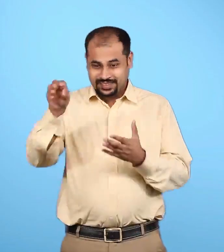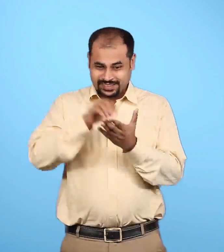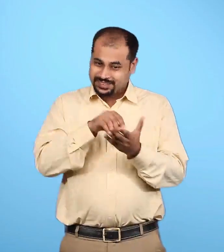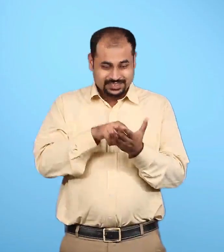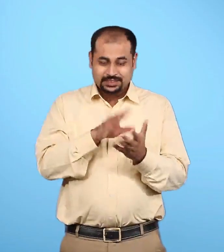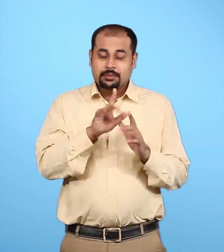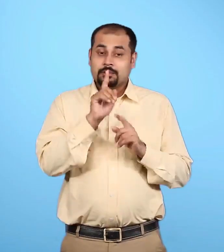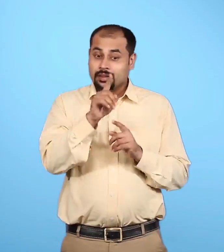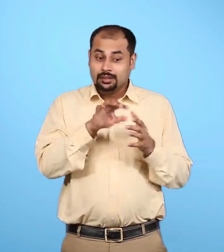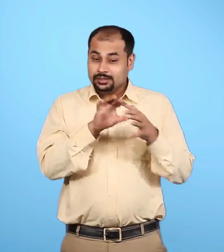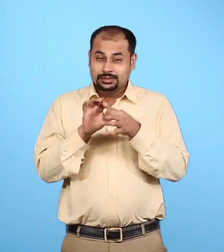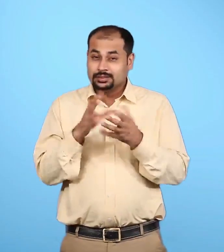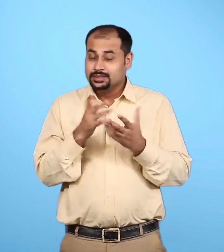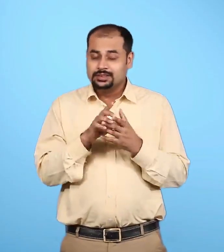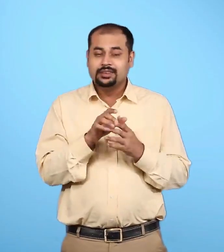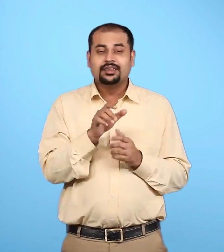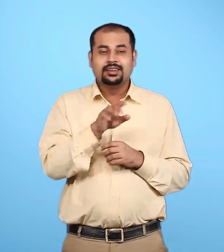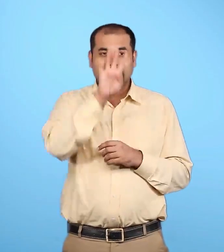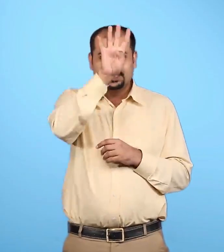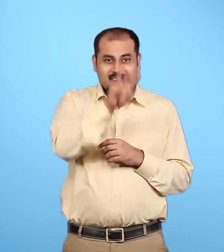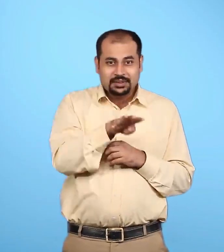Make a bar chart in your notebook